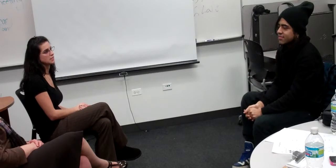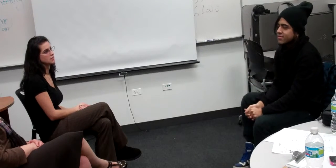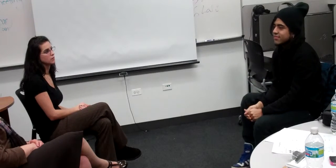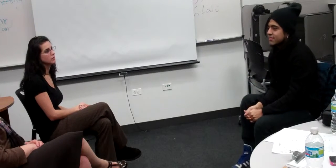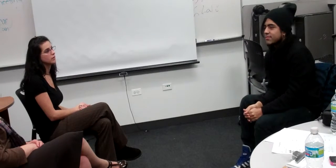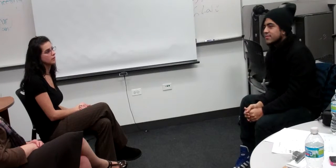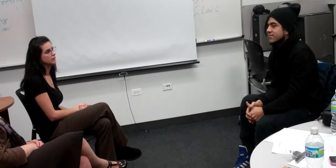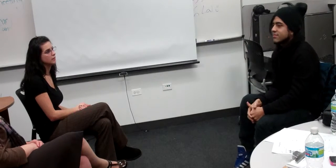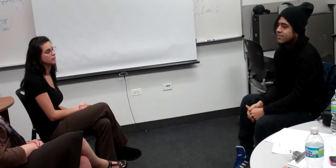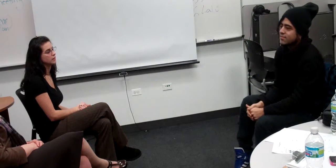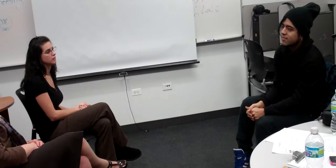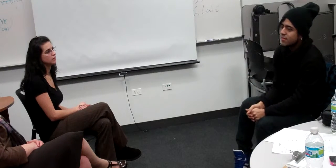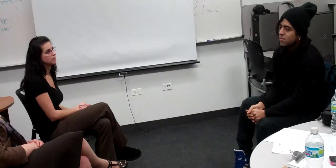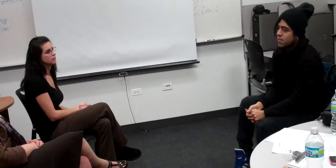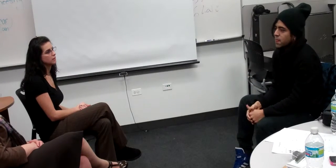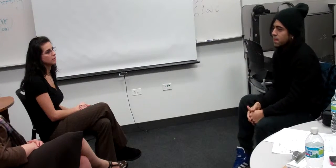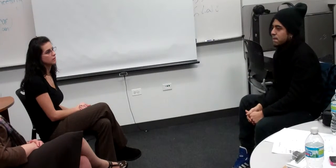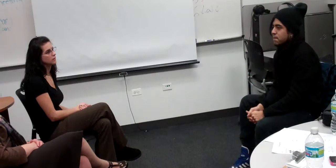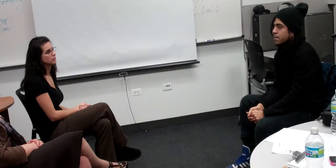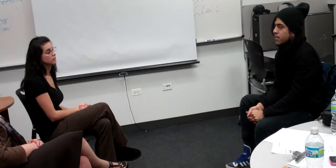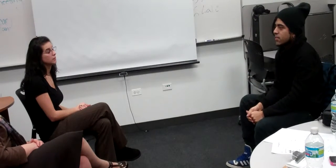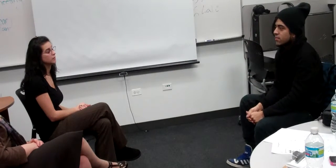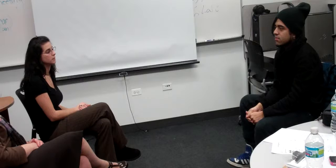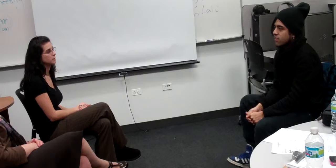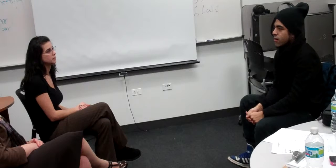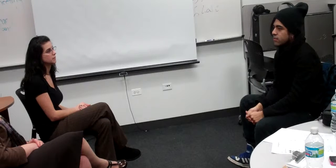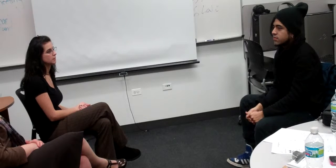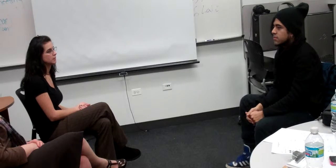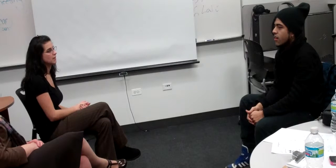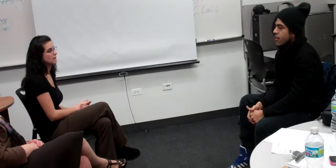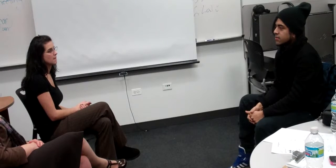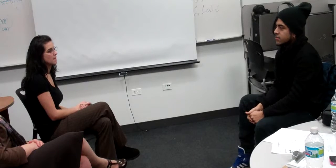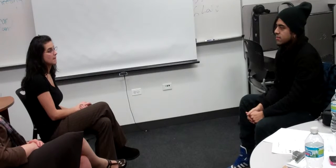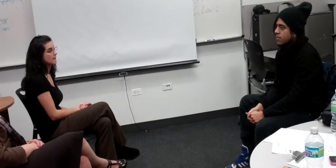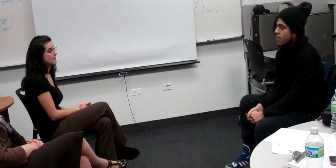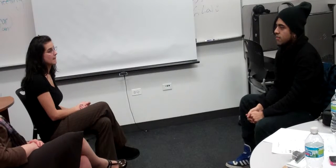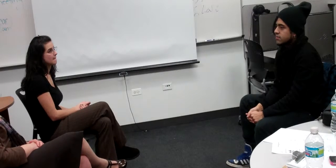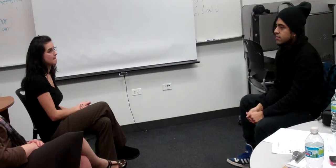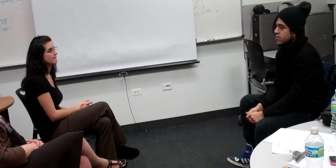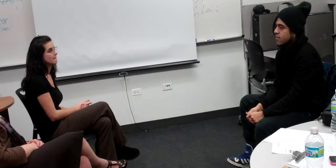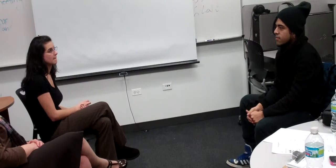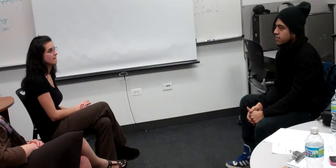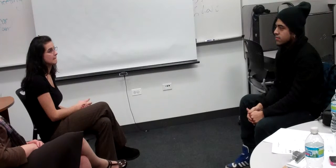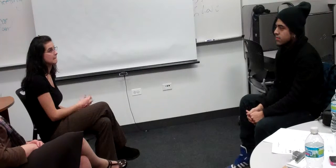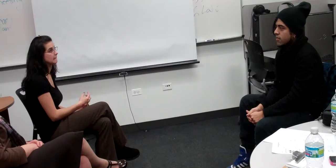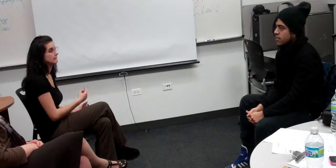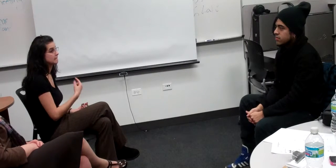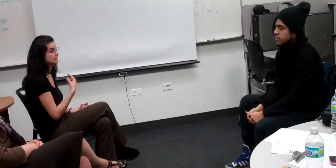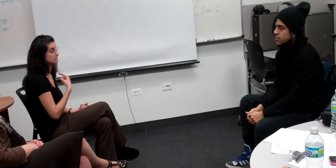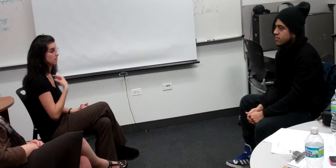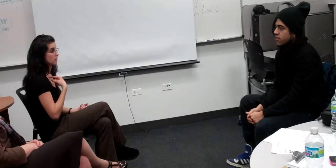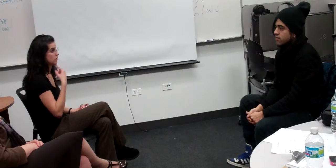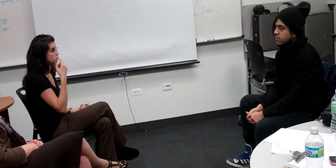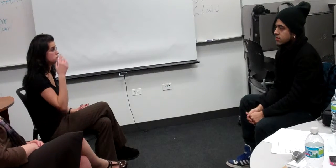you. Well, I think that what you did was a good thing to come and see